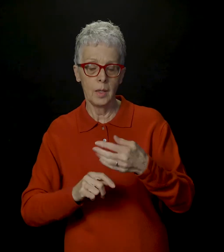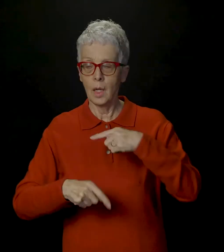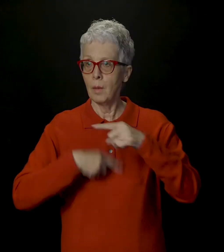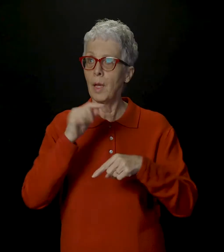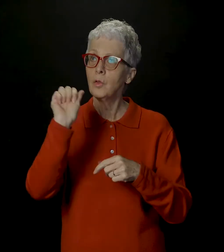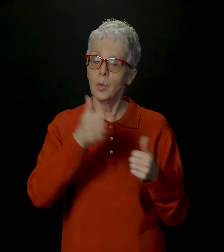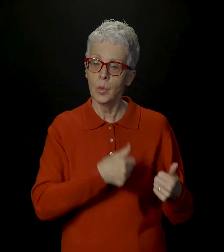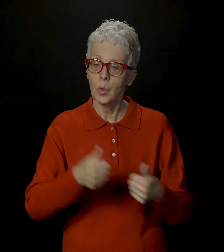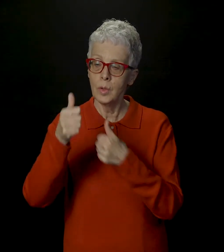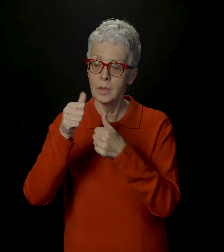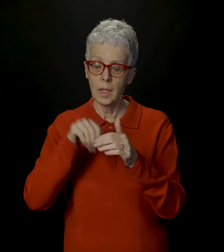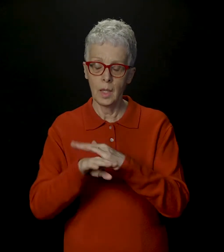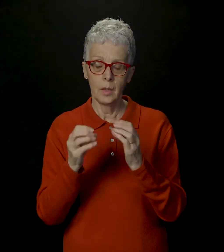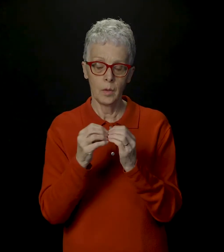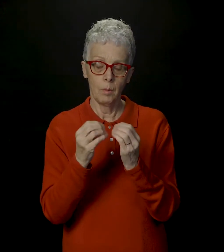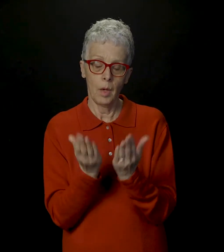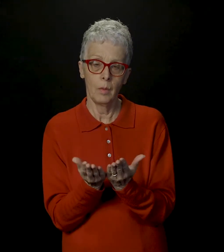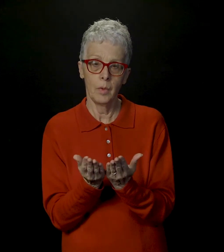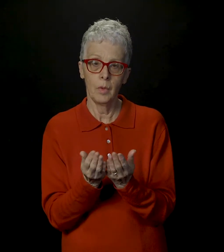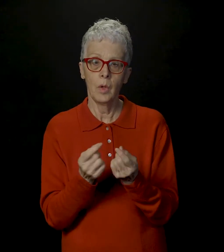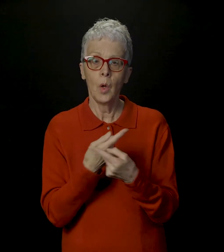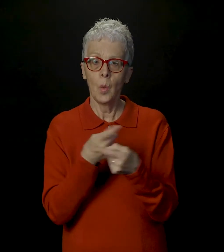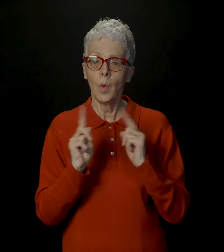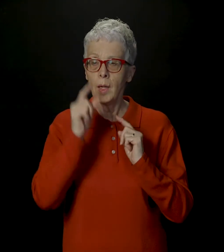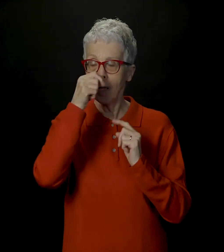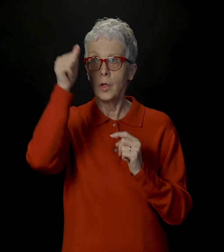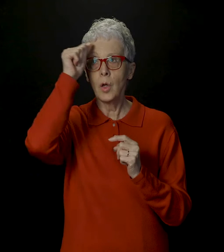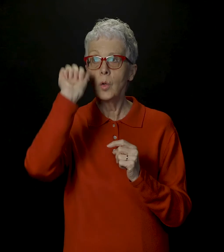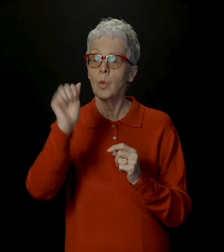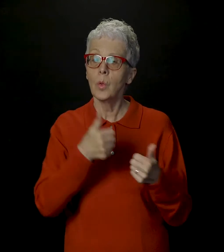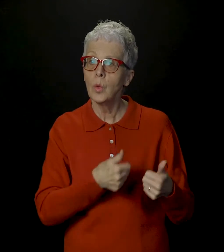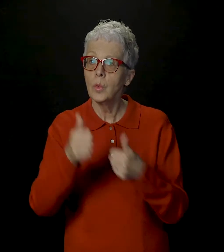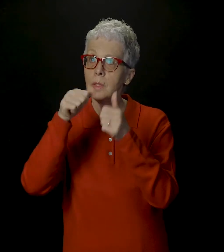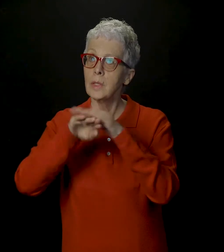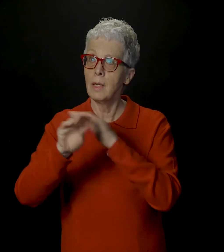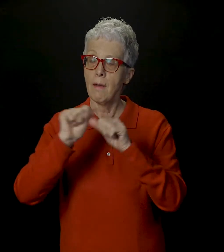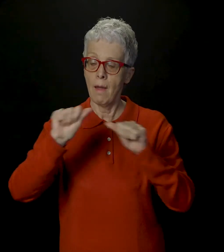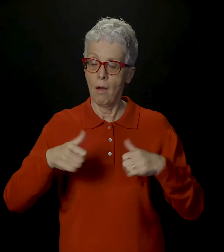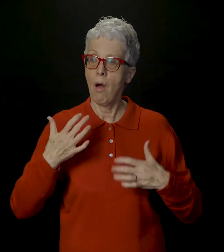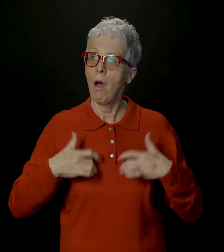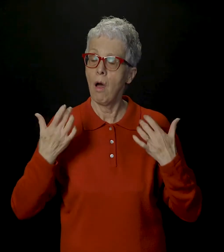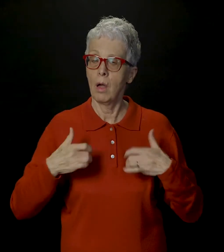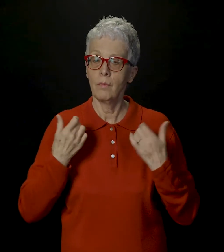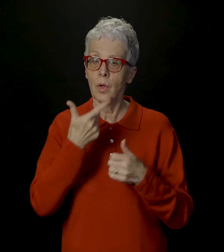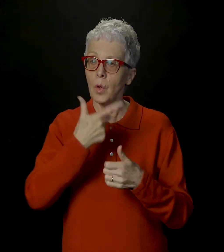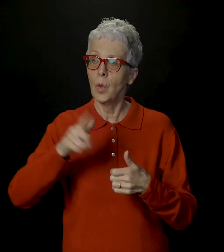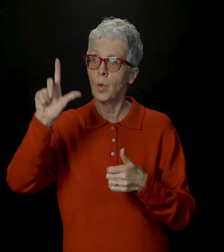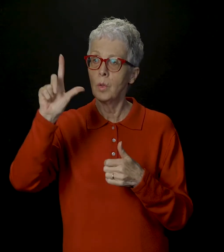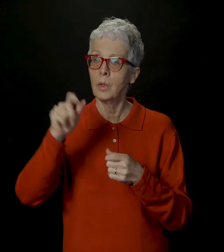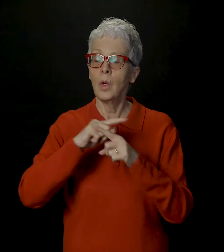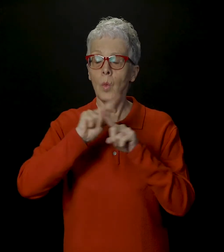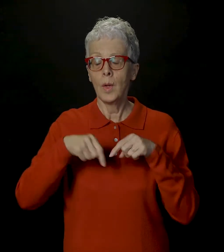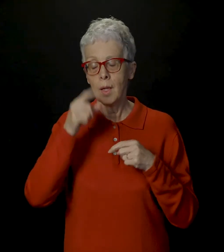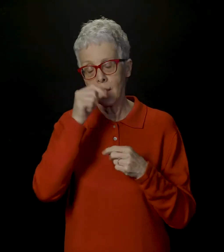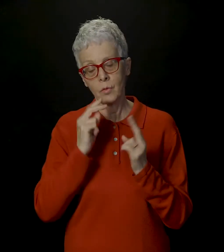your goodness In the Bible That we can know your goodness In our lives, Lord And that we can